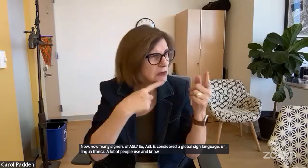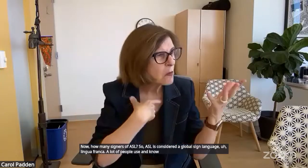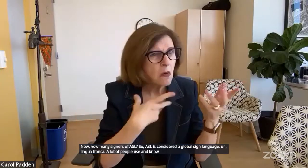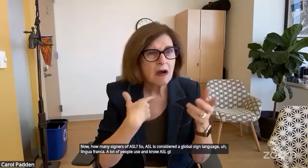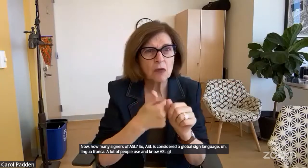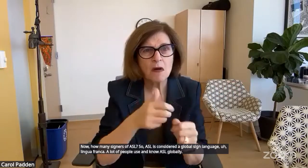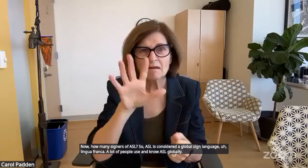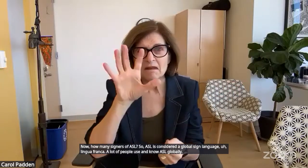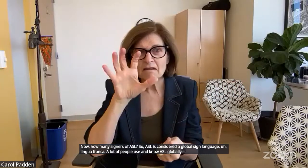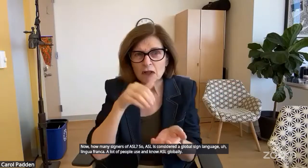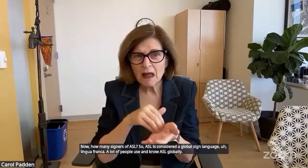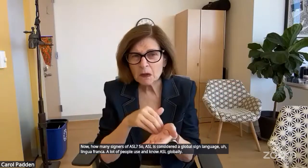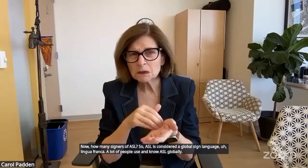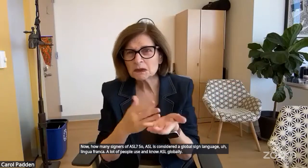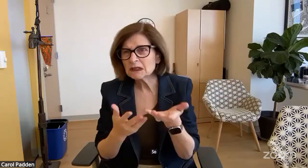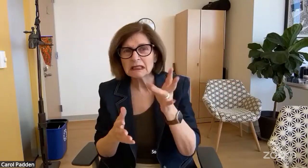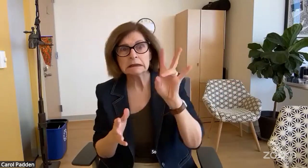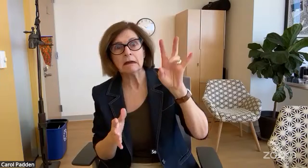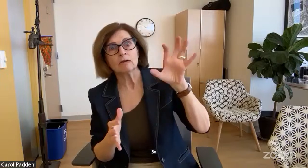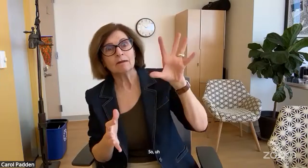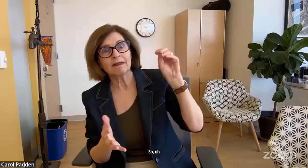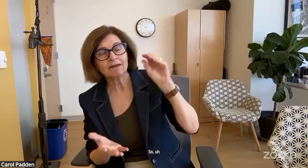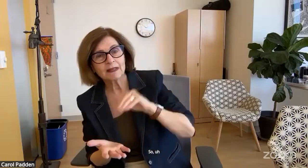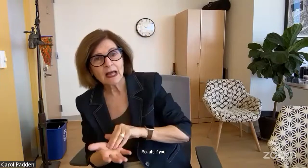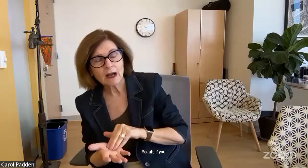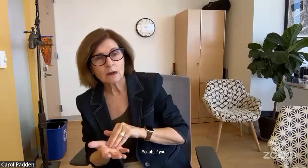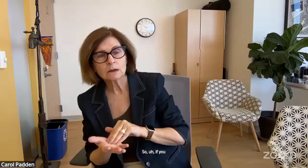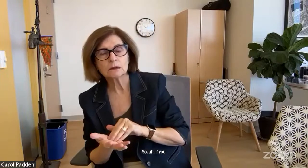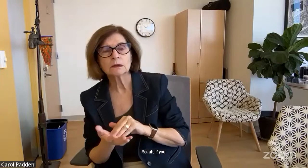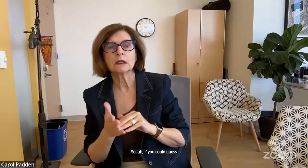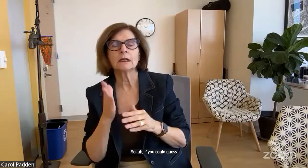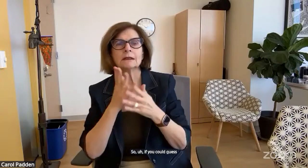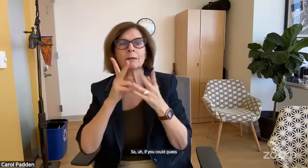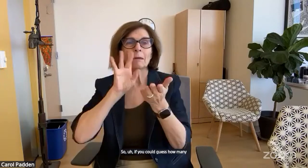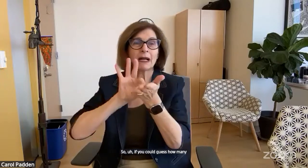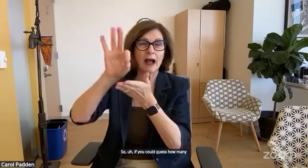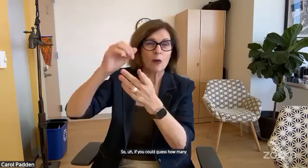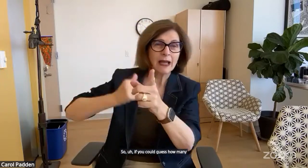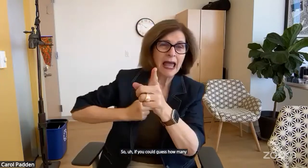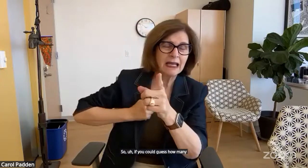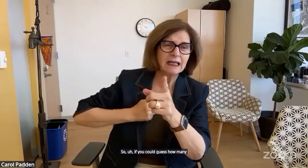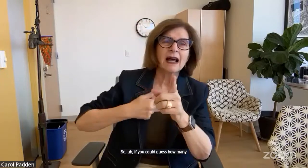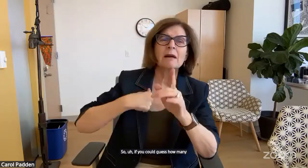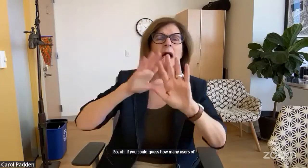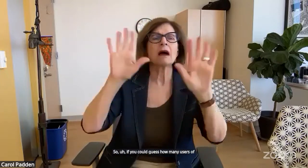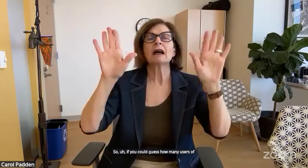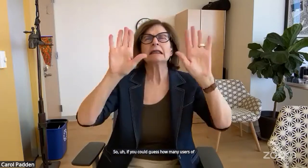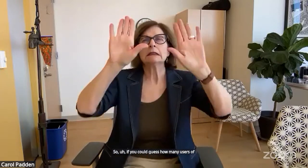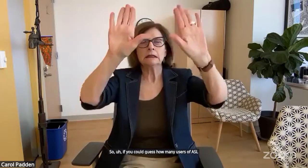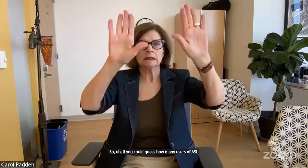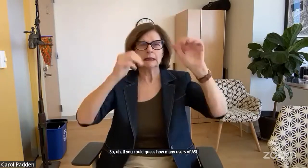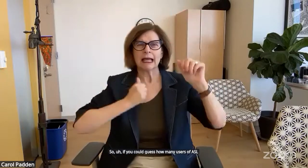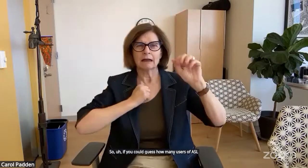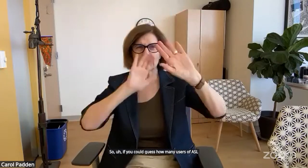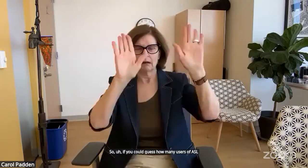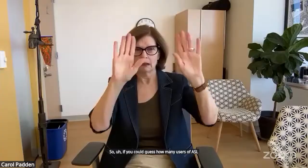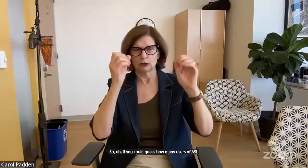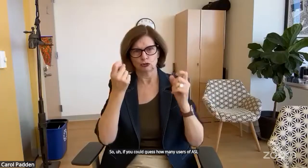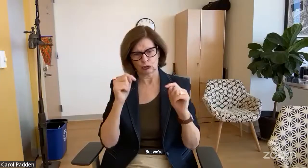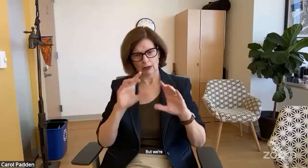globally. So, if you could guess how many users of ASL, but we're not